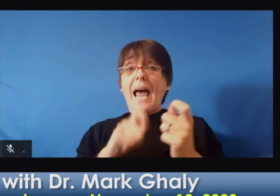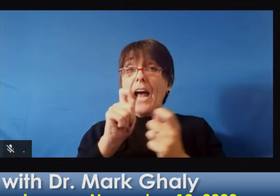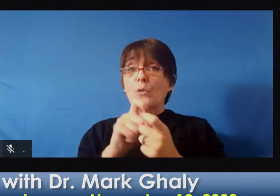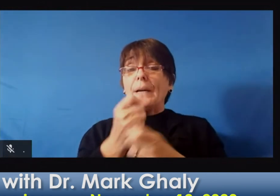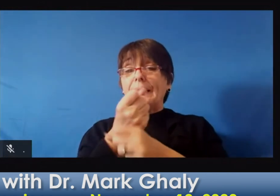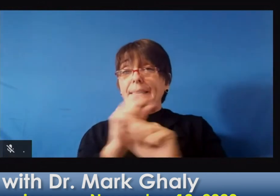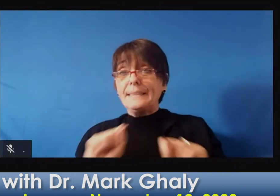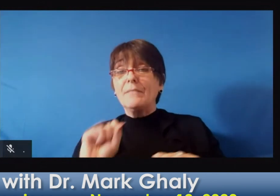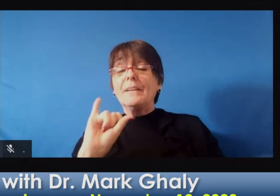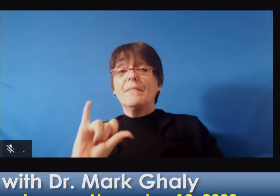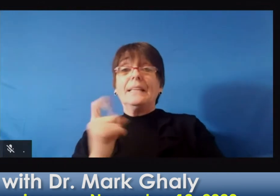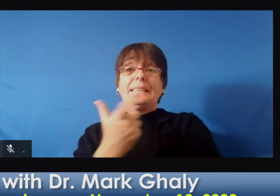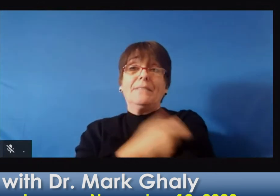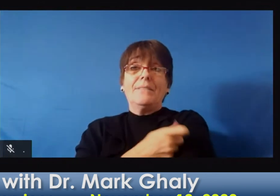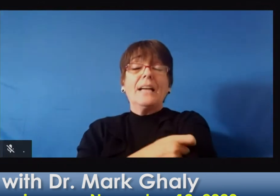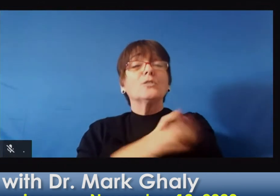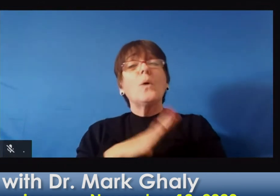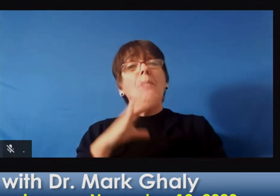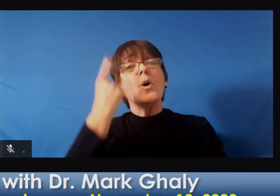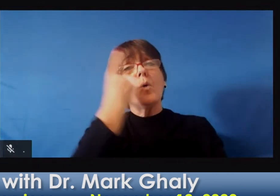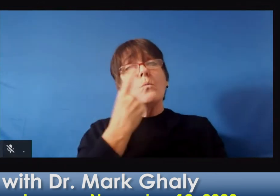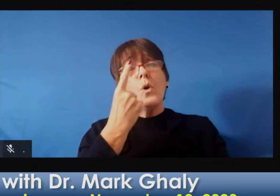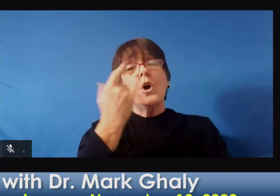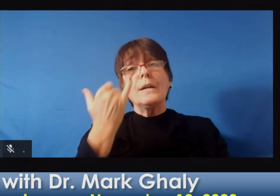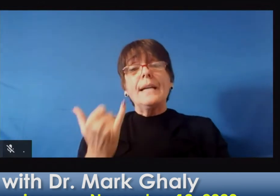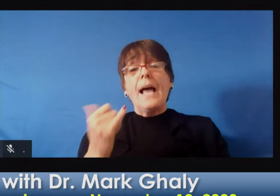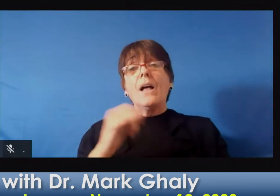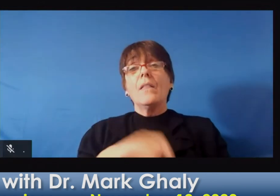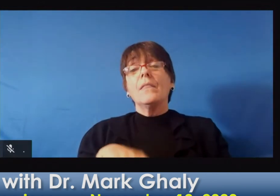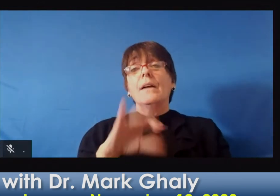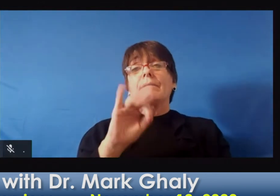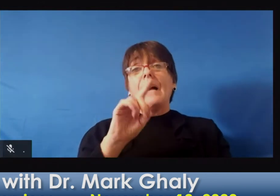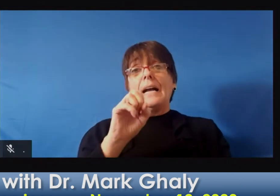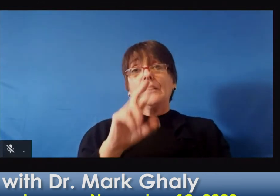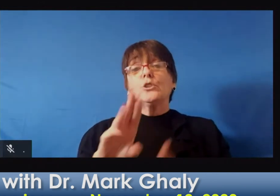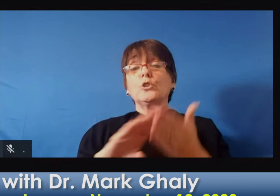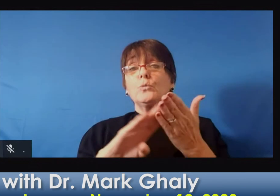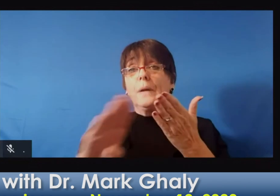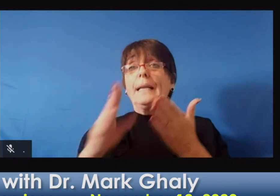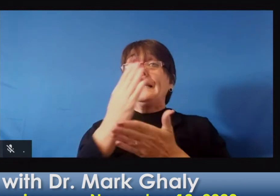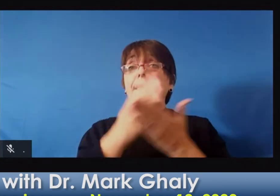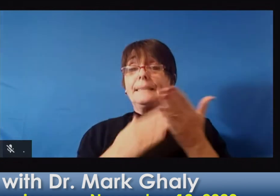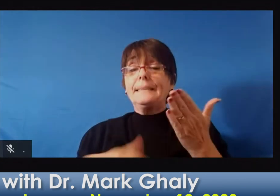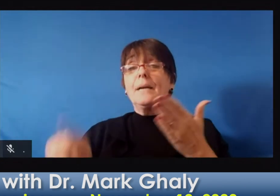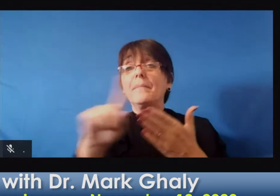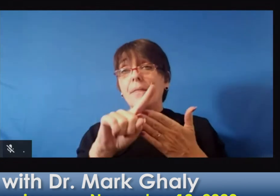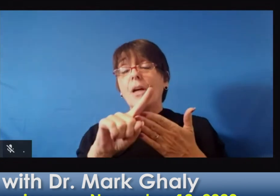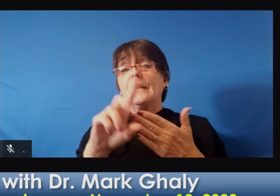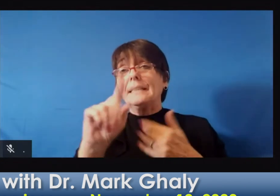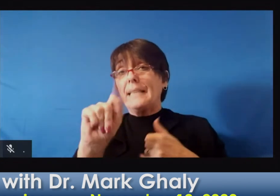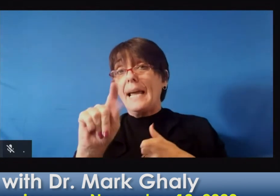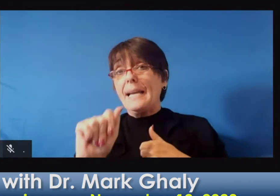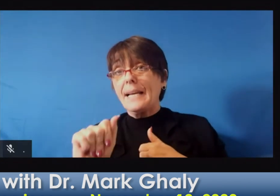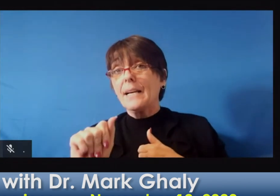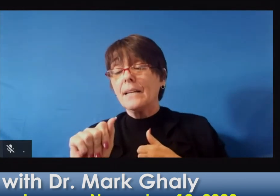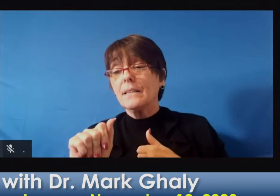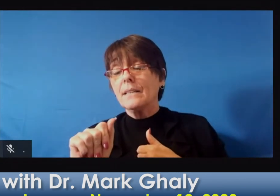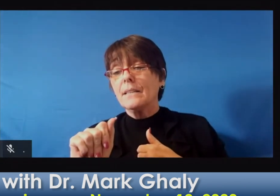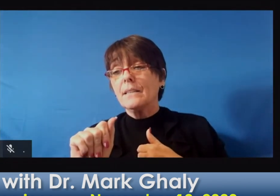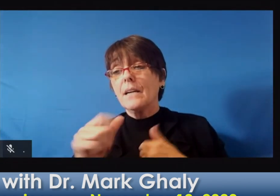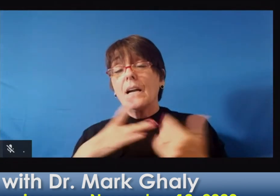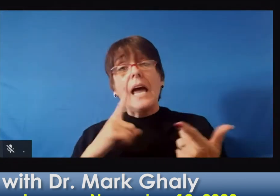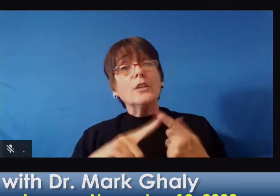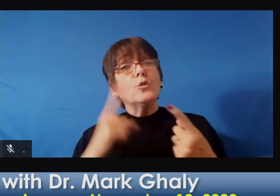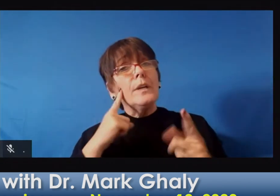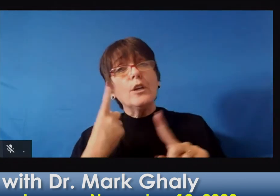these vaccines. So I'm wondering, now that Pfizer has released some of its efficacy and safety data, I'd like to hear